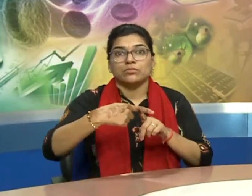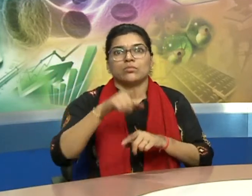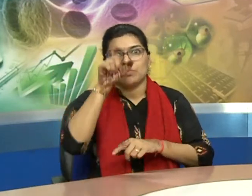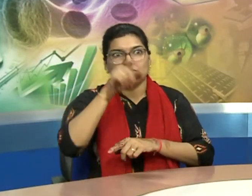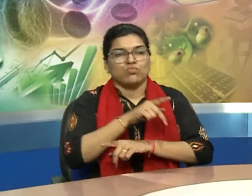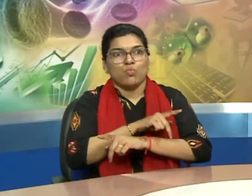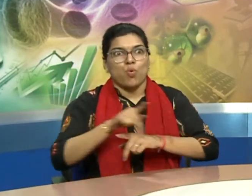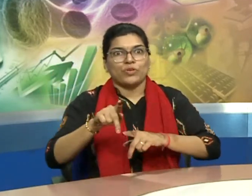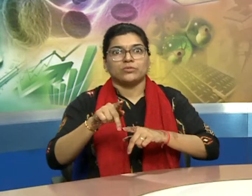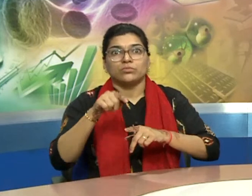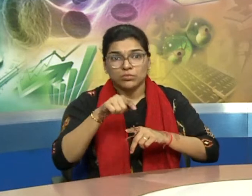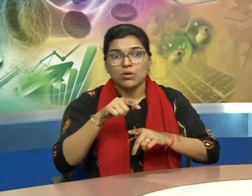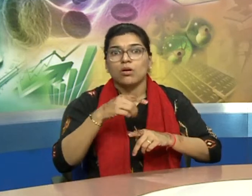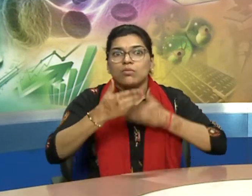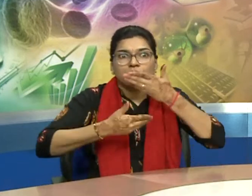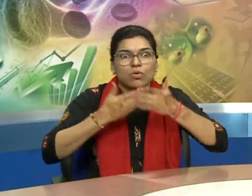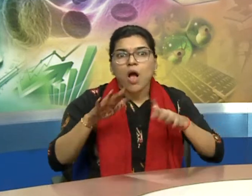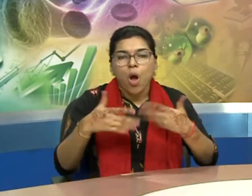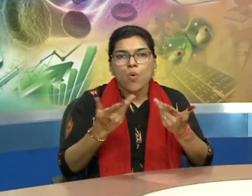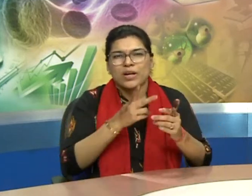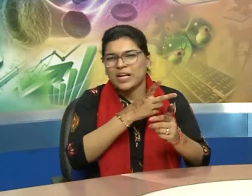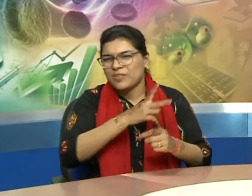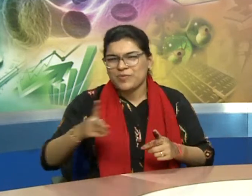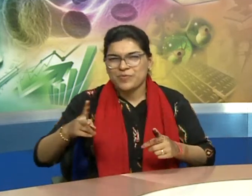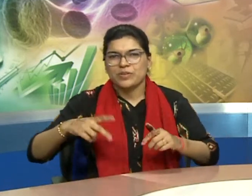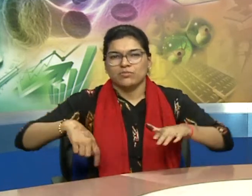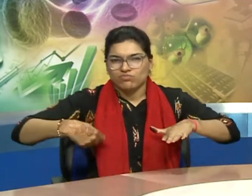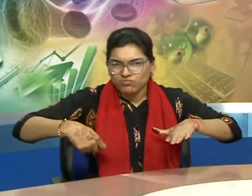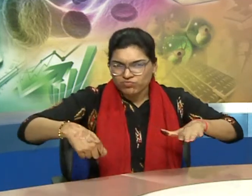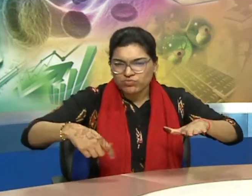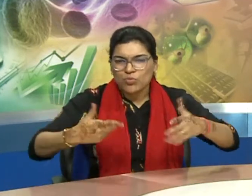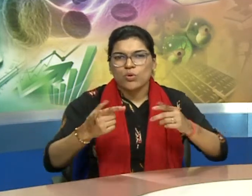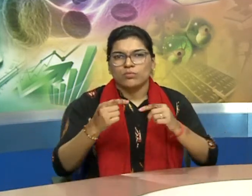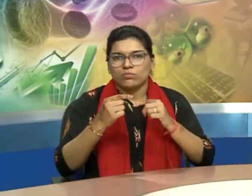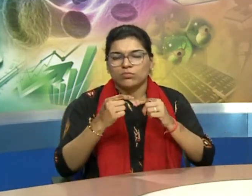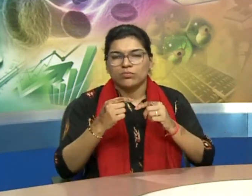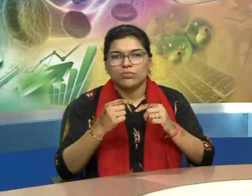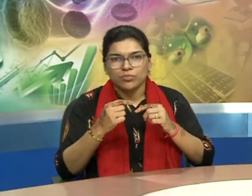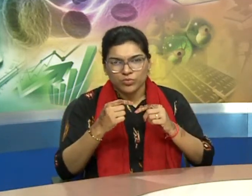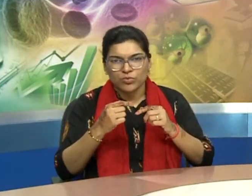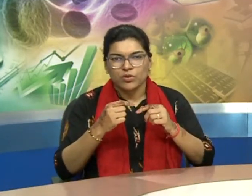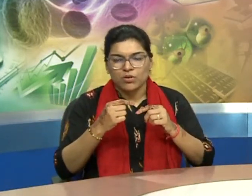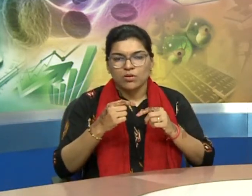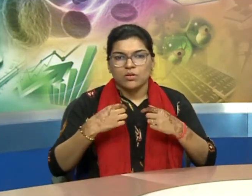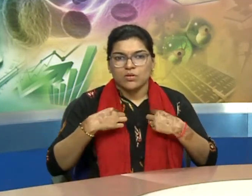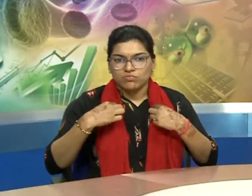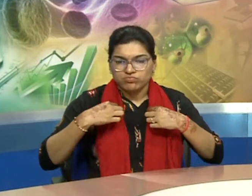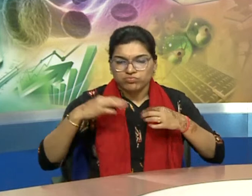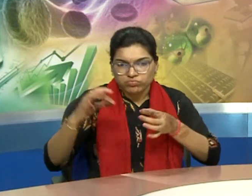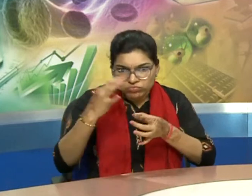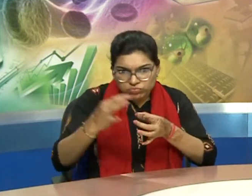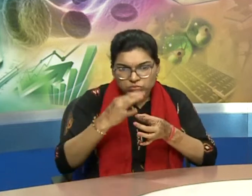professional, then deemed universities, and then open universities. So